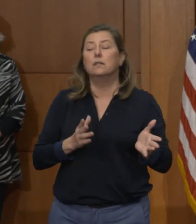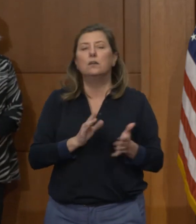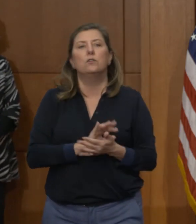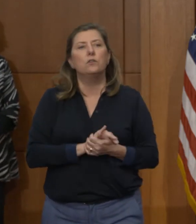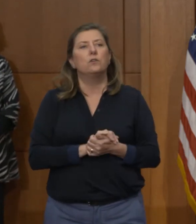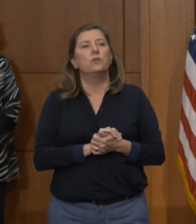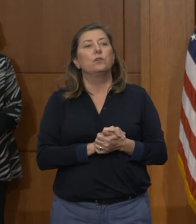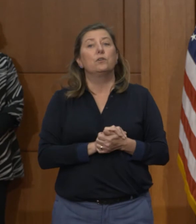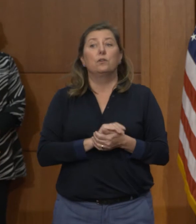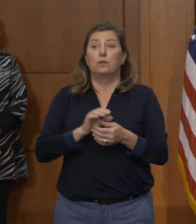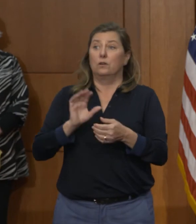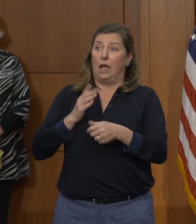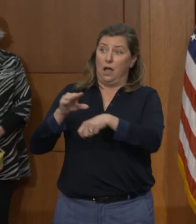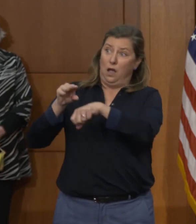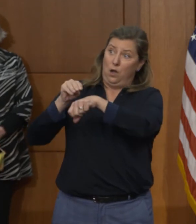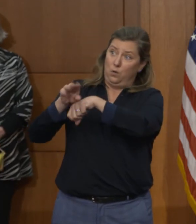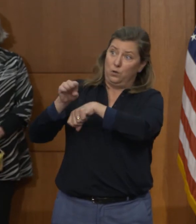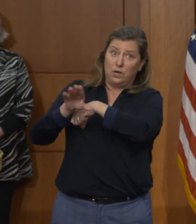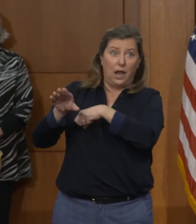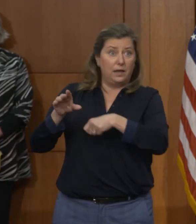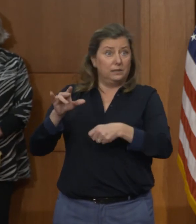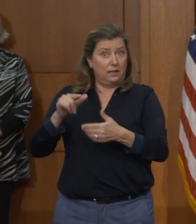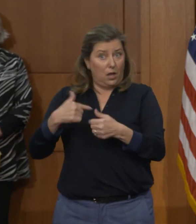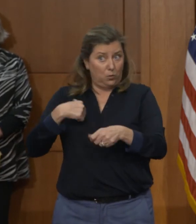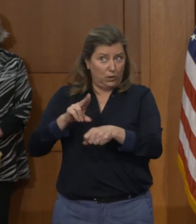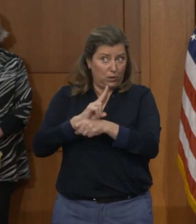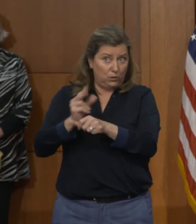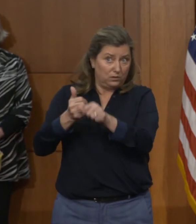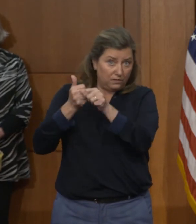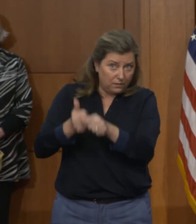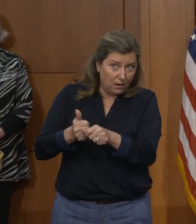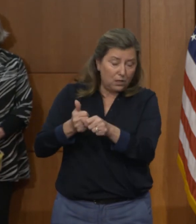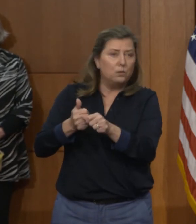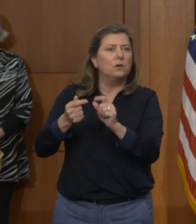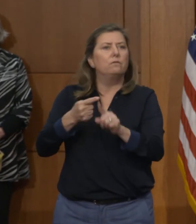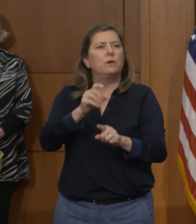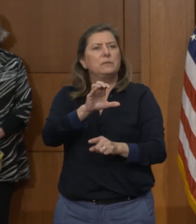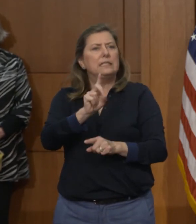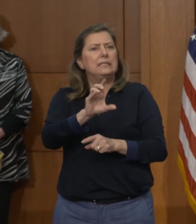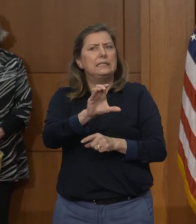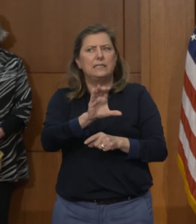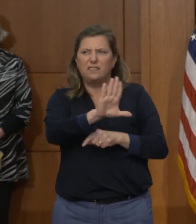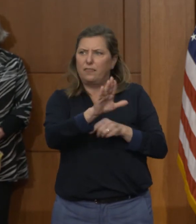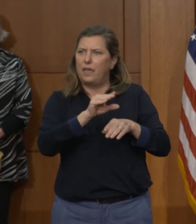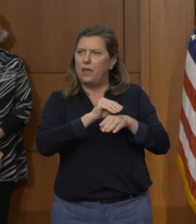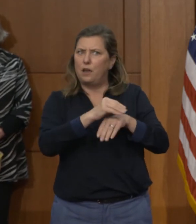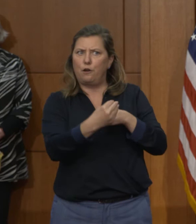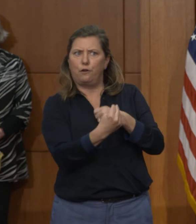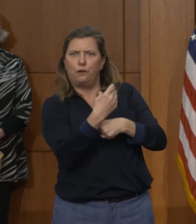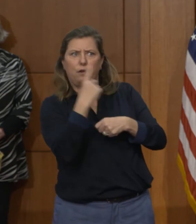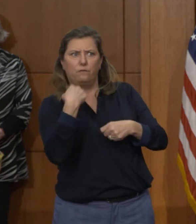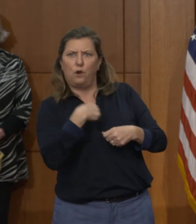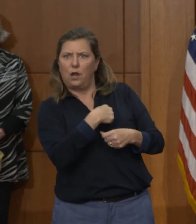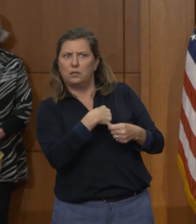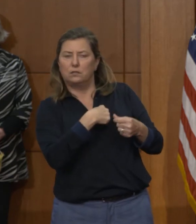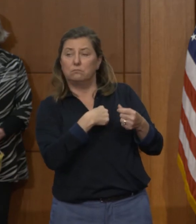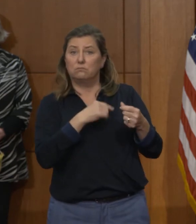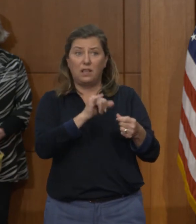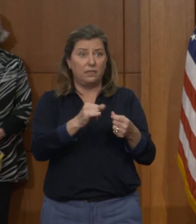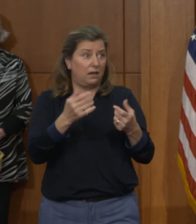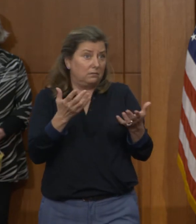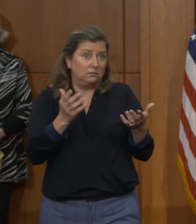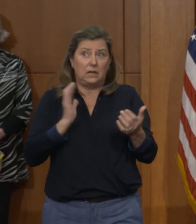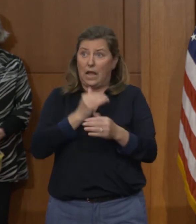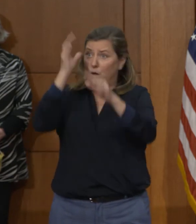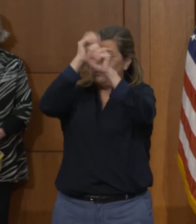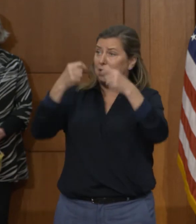that the guidelines that we're using come from the CDC, and they were announced by